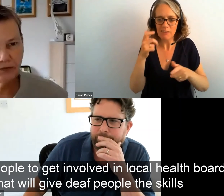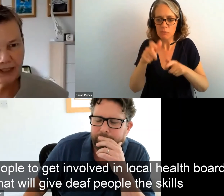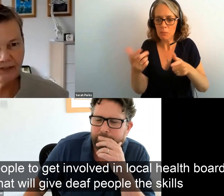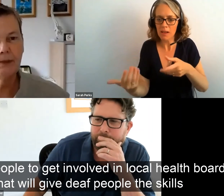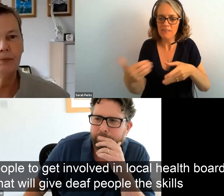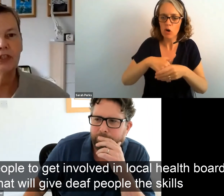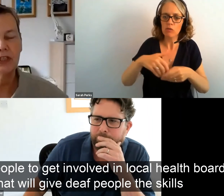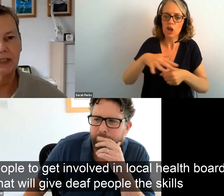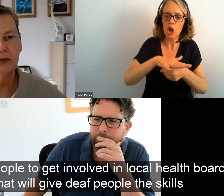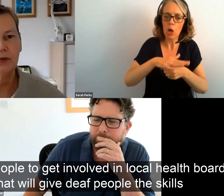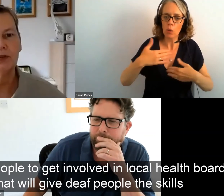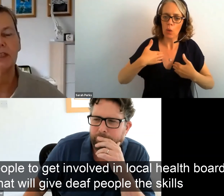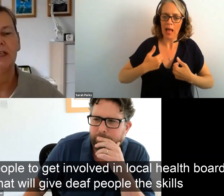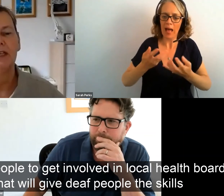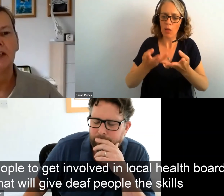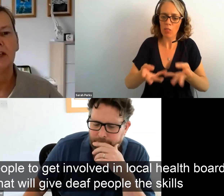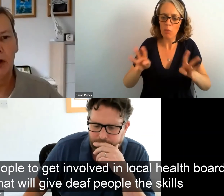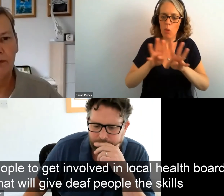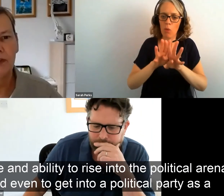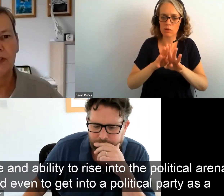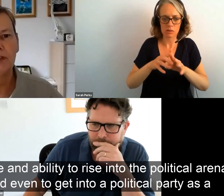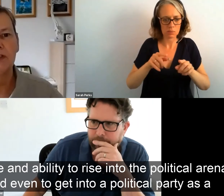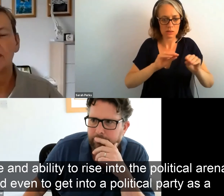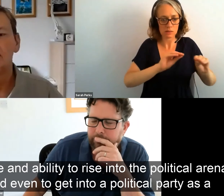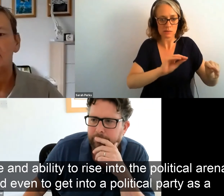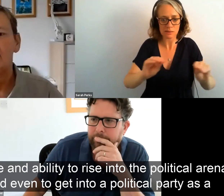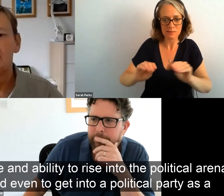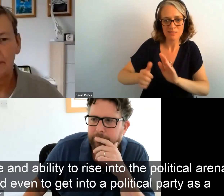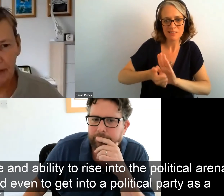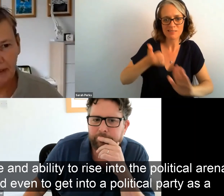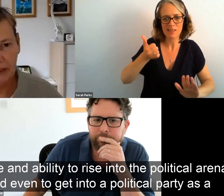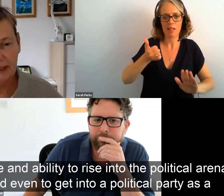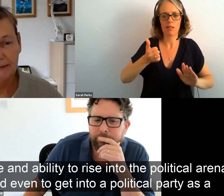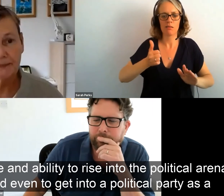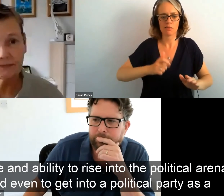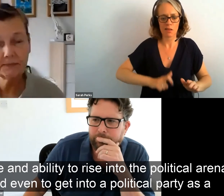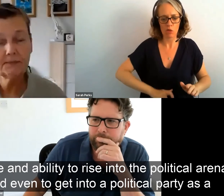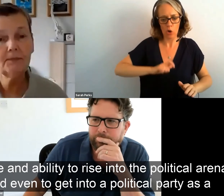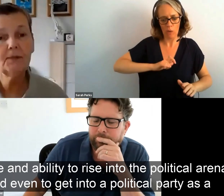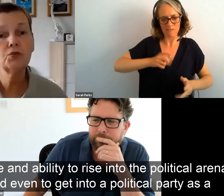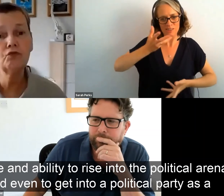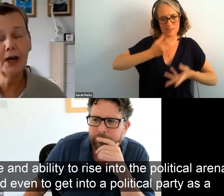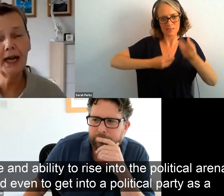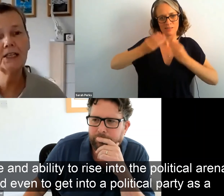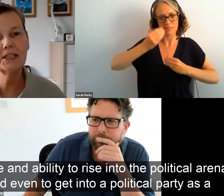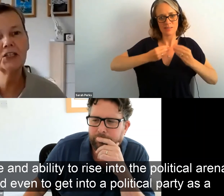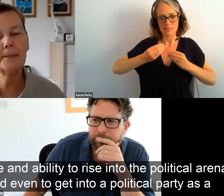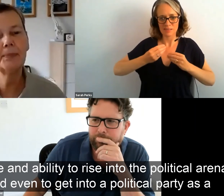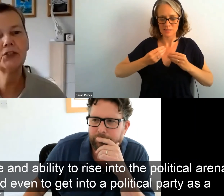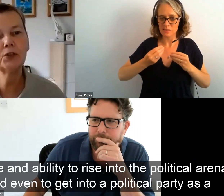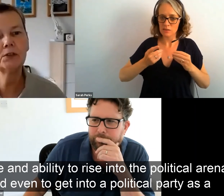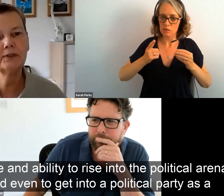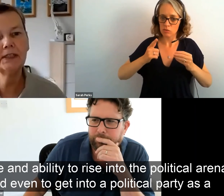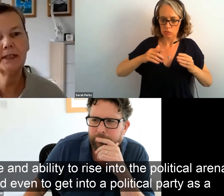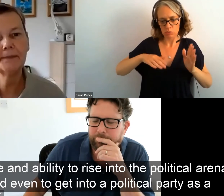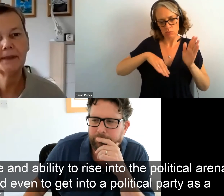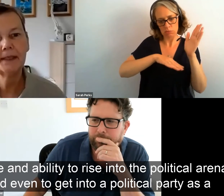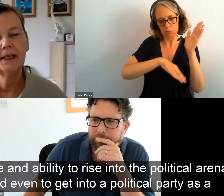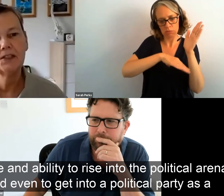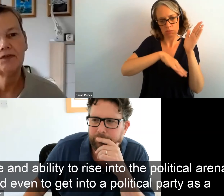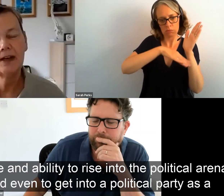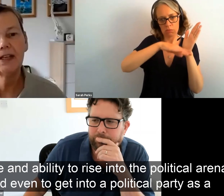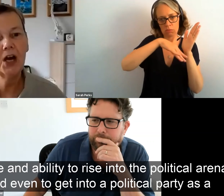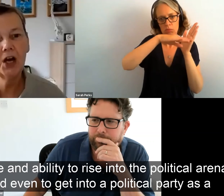that will give deaf people the skills, the confidence, and the ability to rise into that political